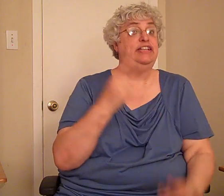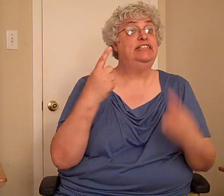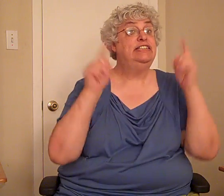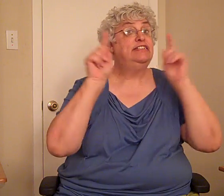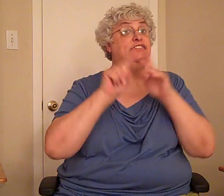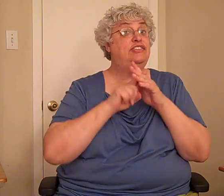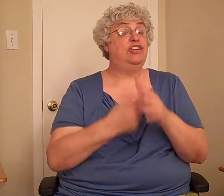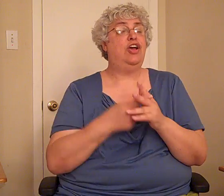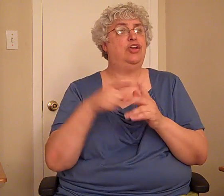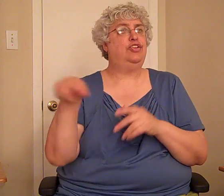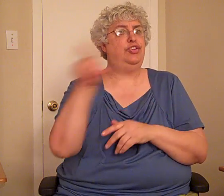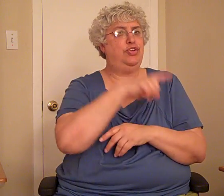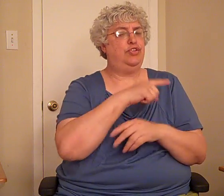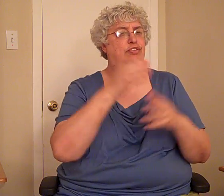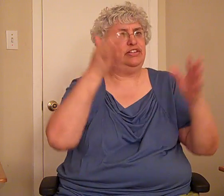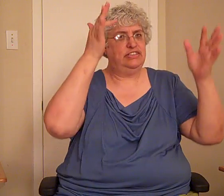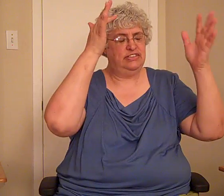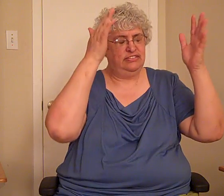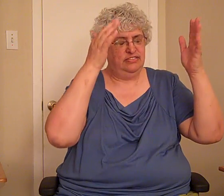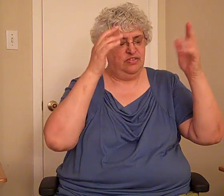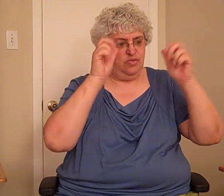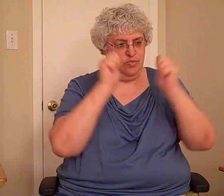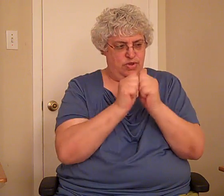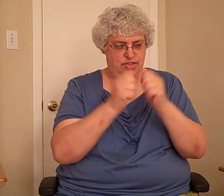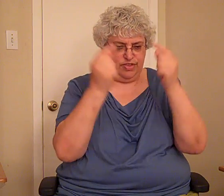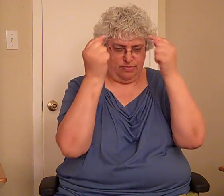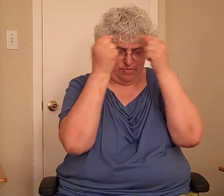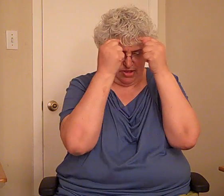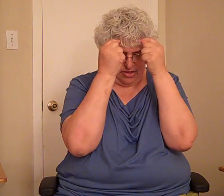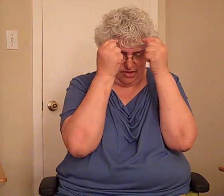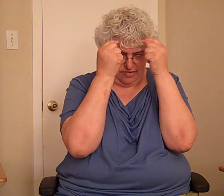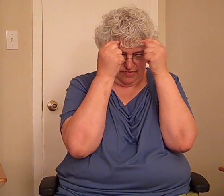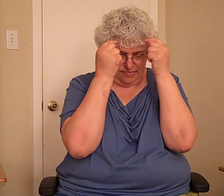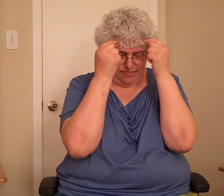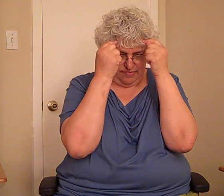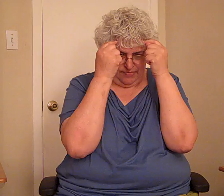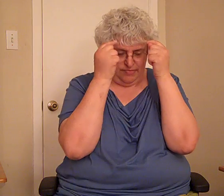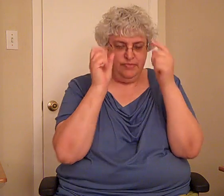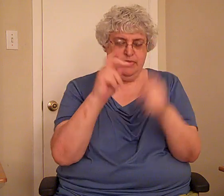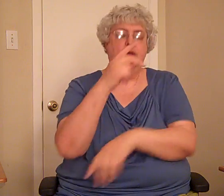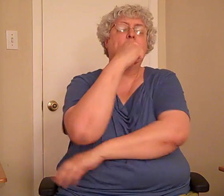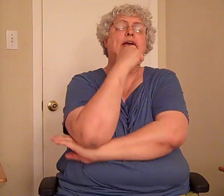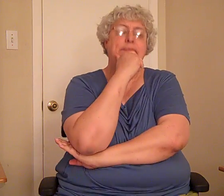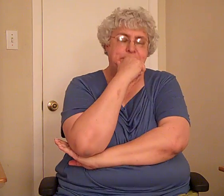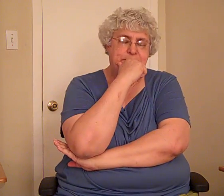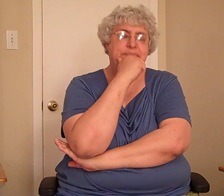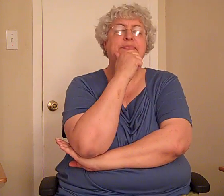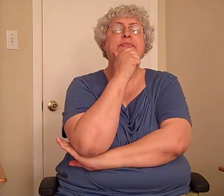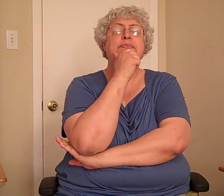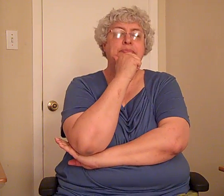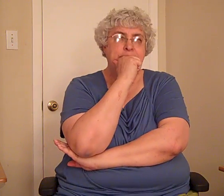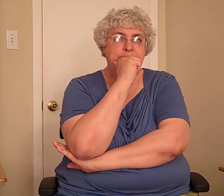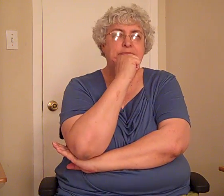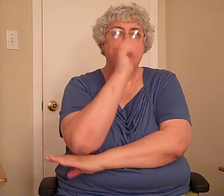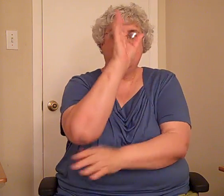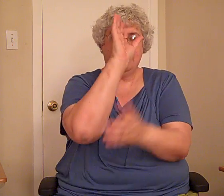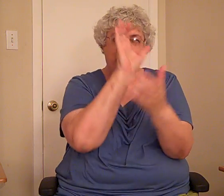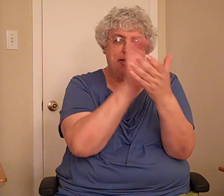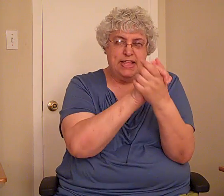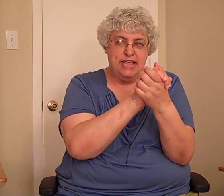when you finally, once and for all, sit down with your brain, your mind, and you sit down and you go, okay, let's work out this belief thing, because you can't be going out in